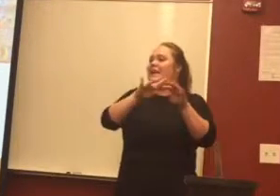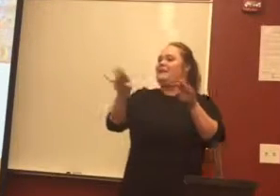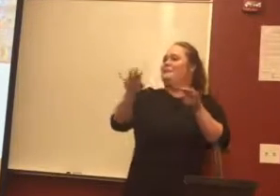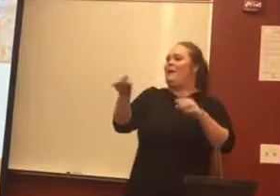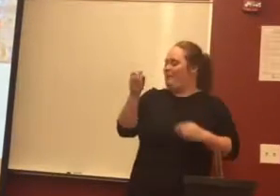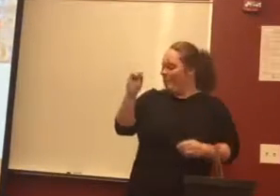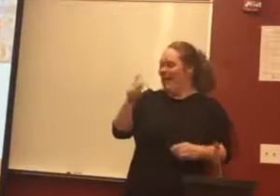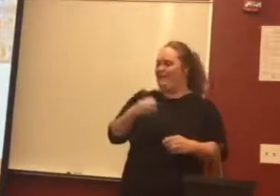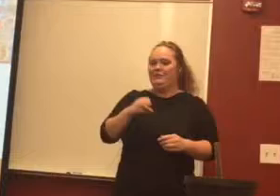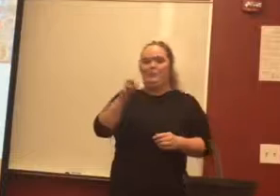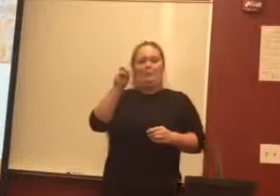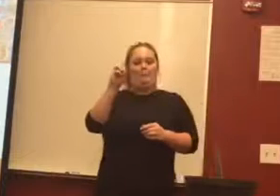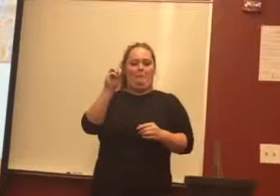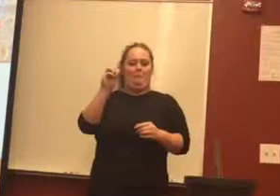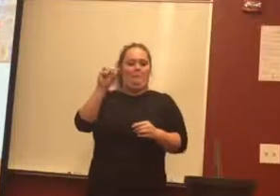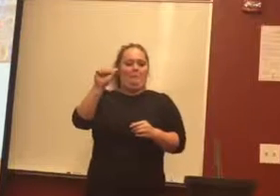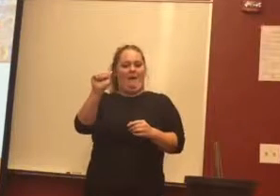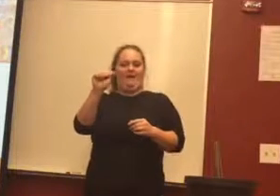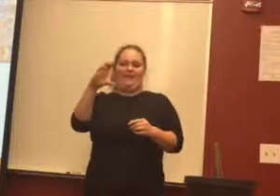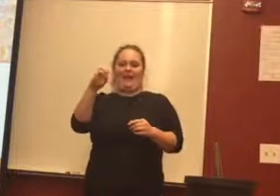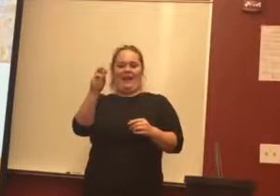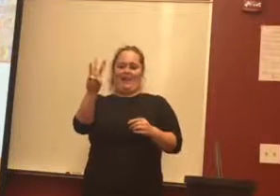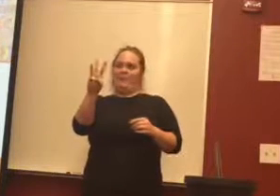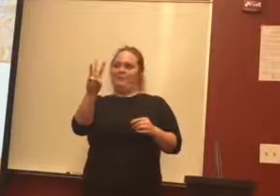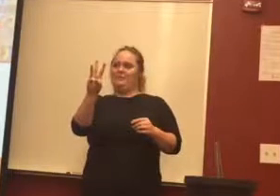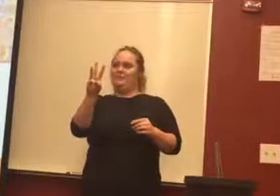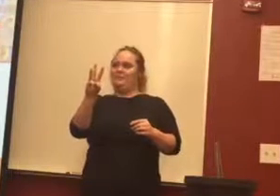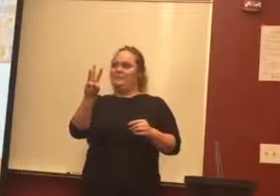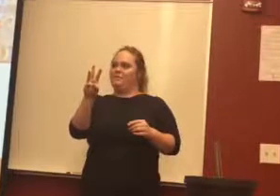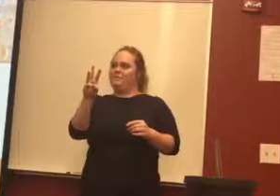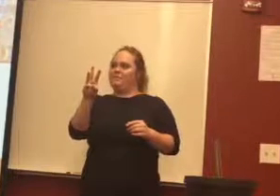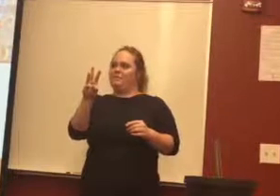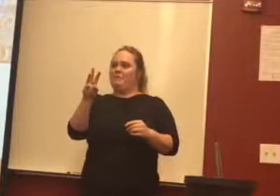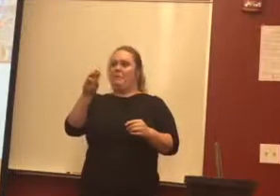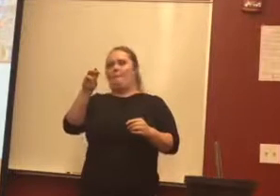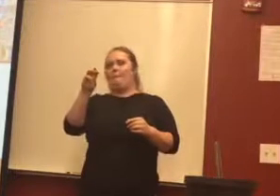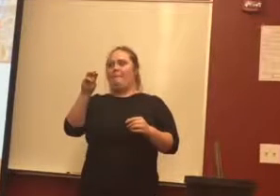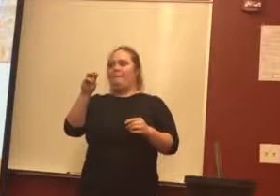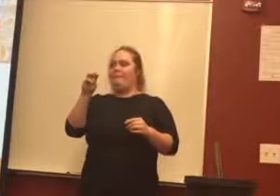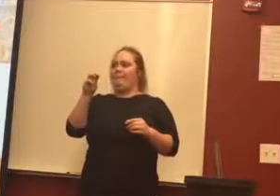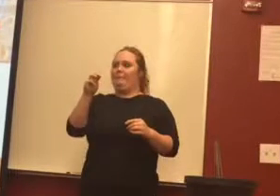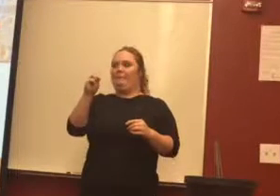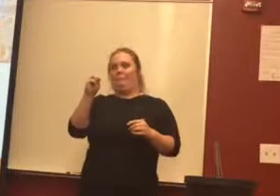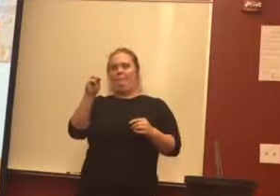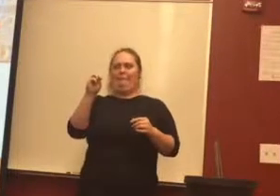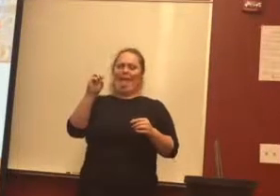Yes, spell. Cow. M-A-C-A-U or something like that. Yeah, I don't know.